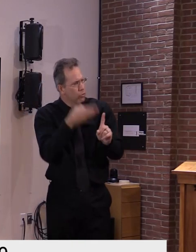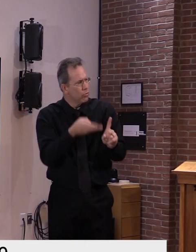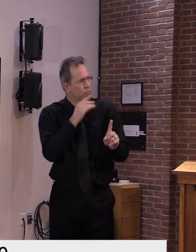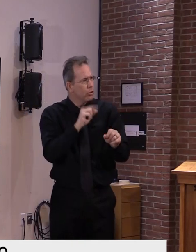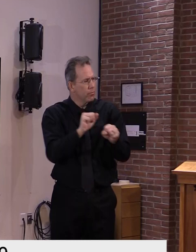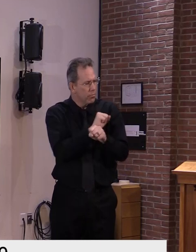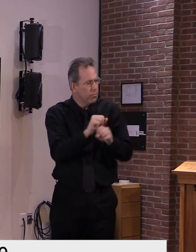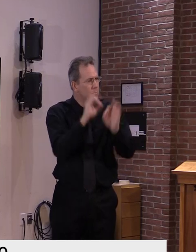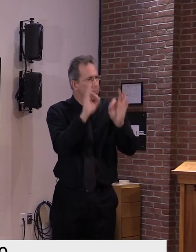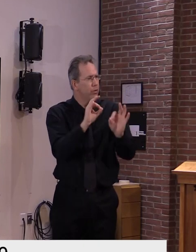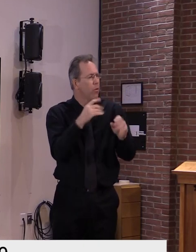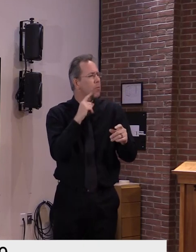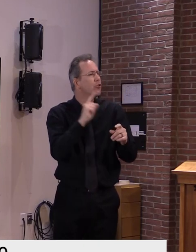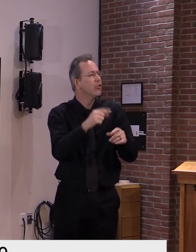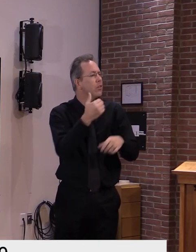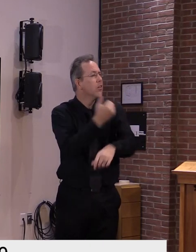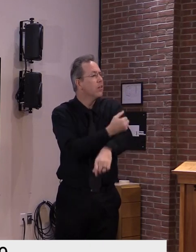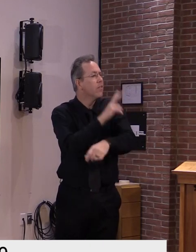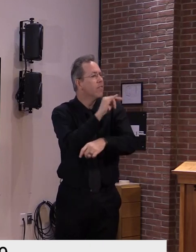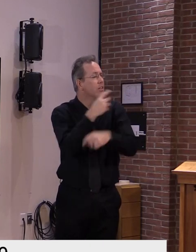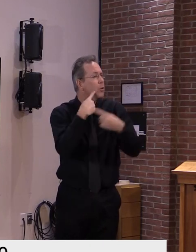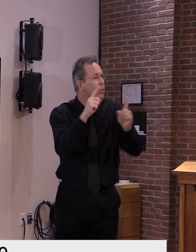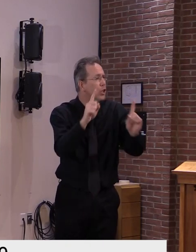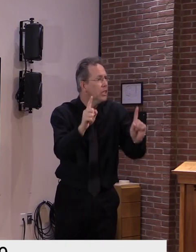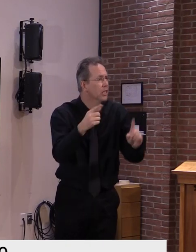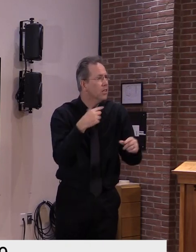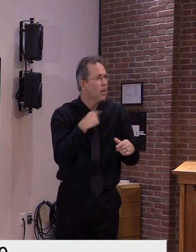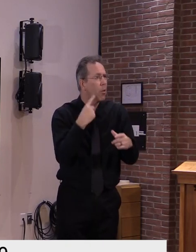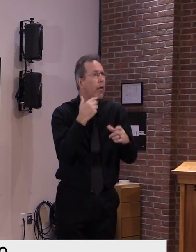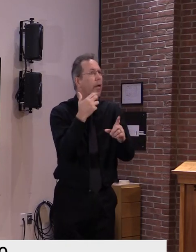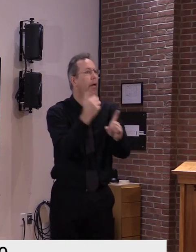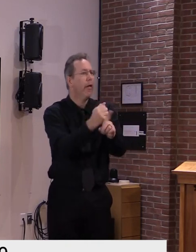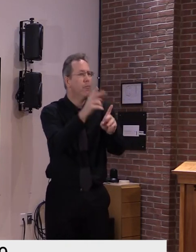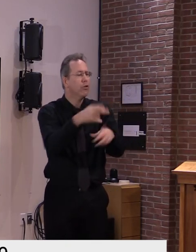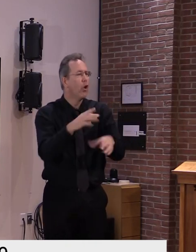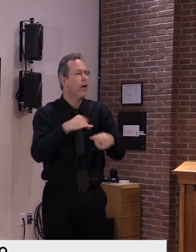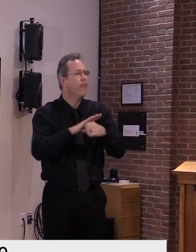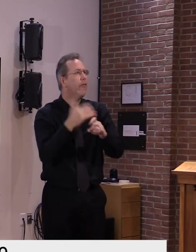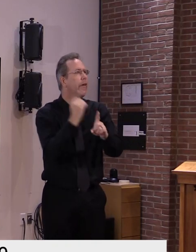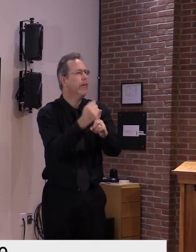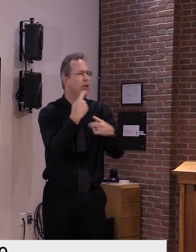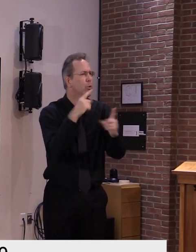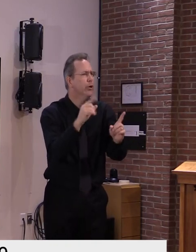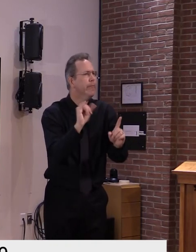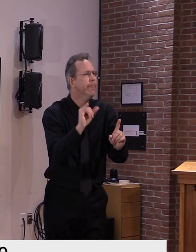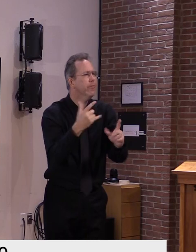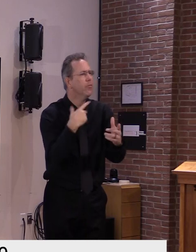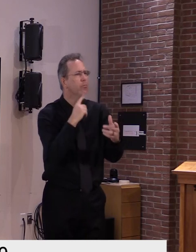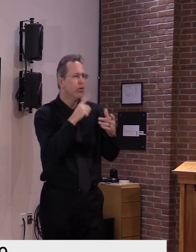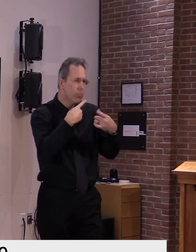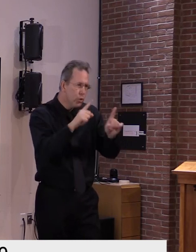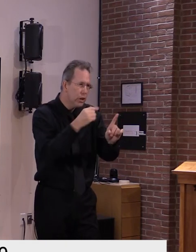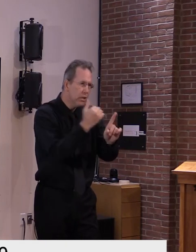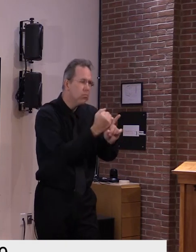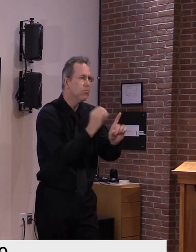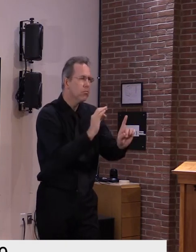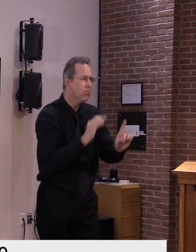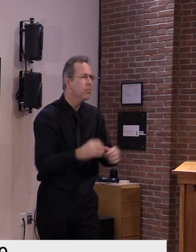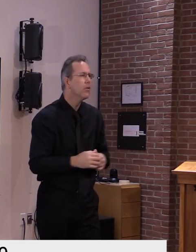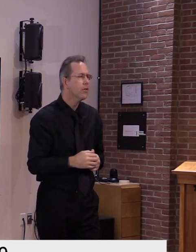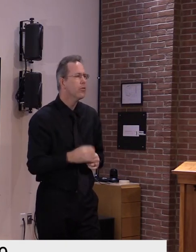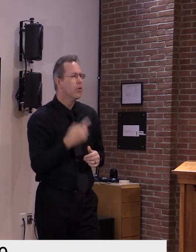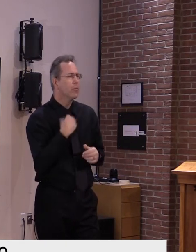workers is important. I want to just make a point about that, though. When we talk about testing healthcare workers, yes, it